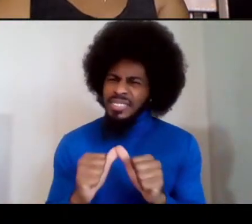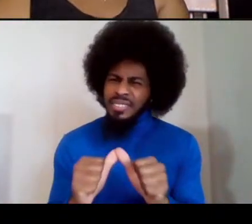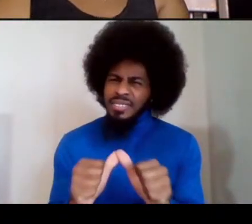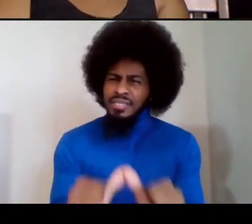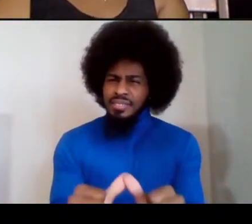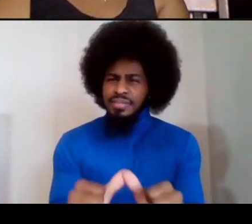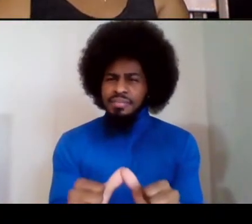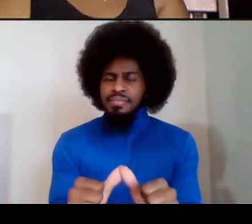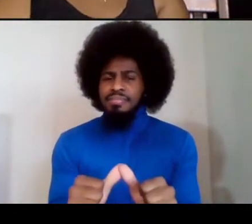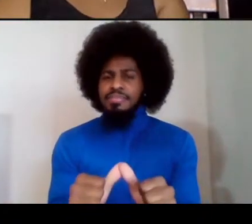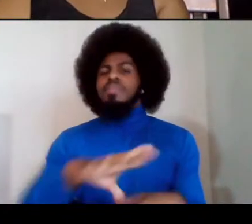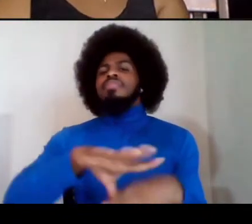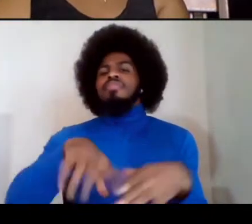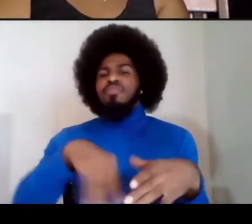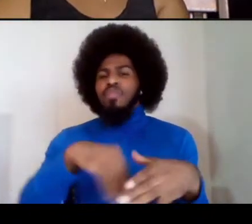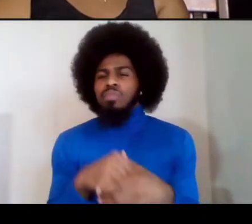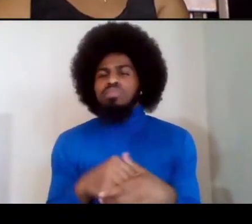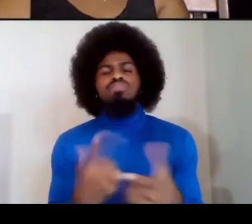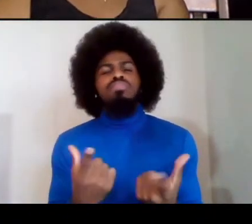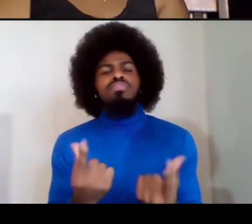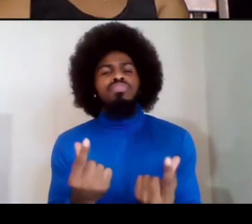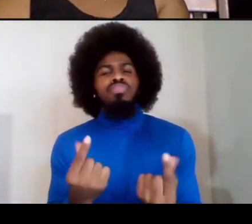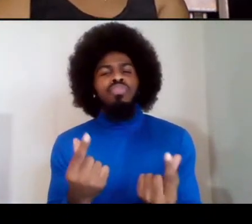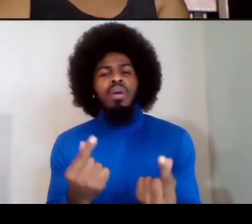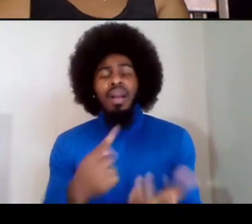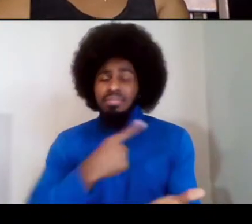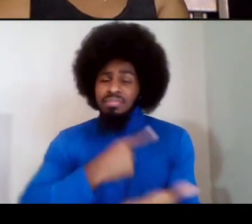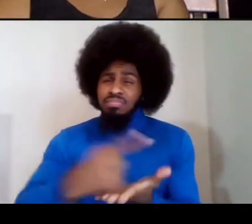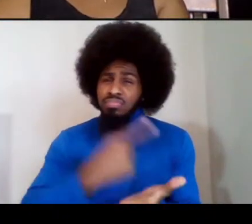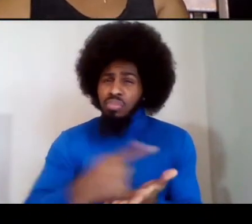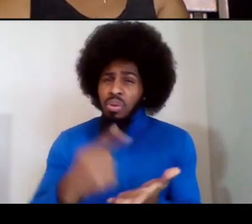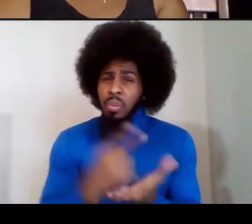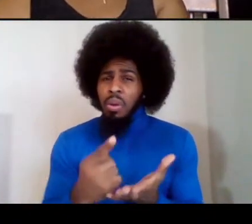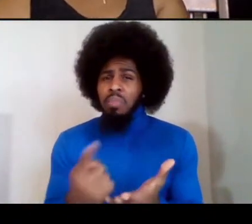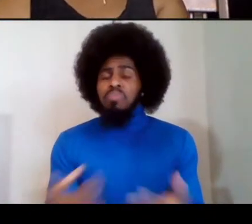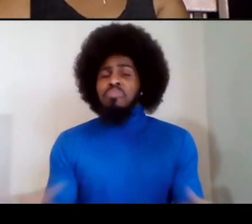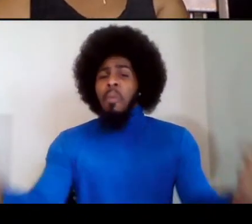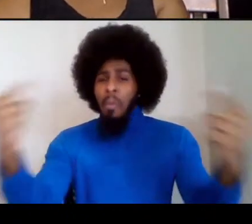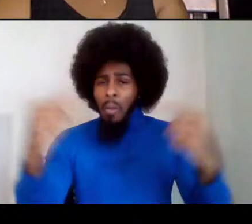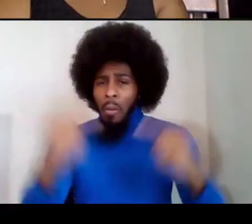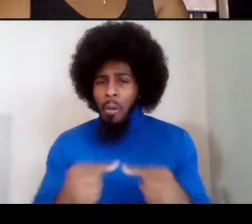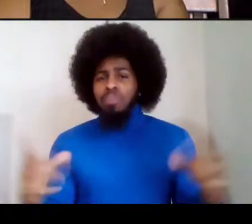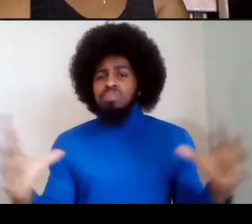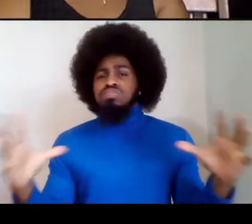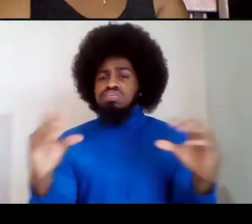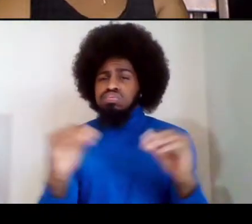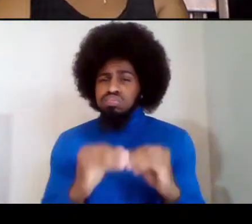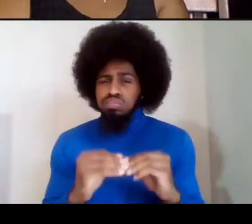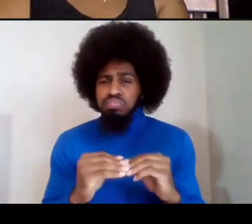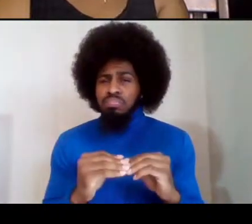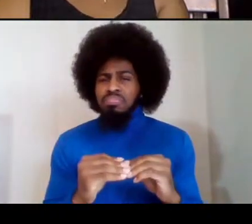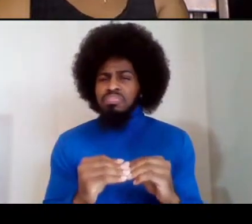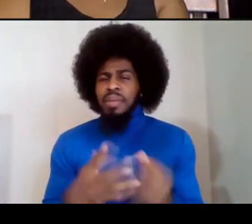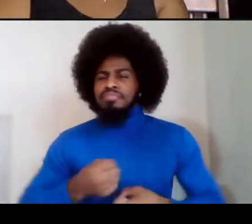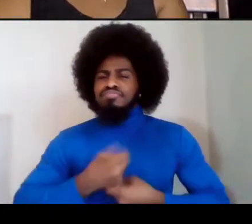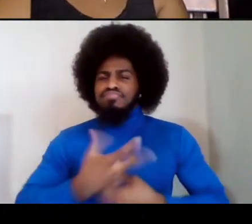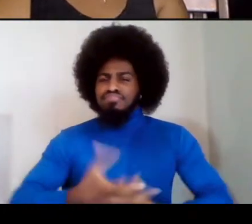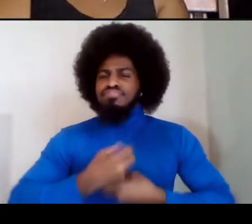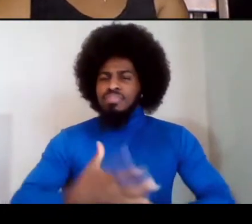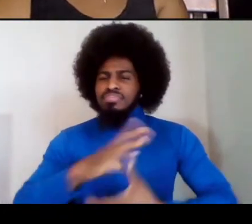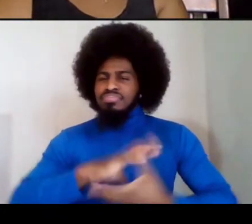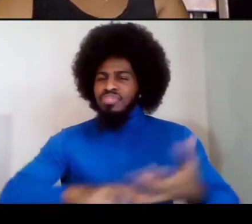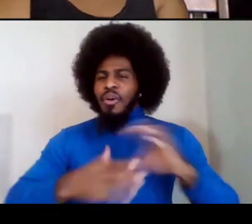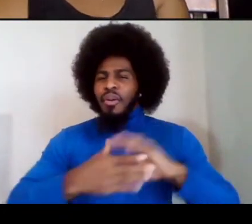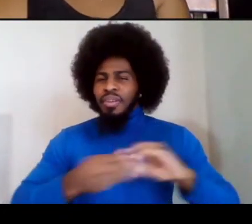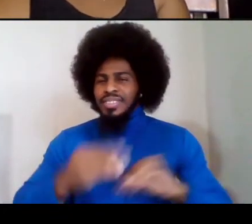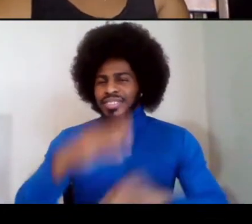stay involved, we hold these weekly impromptu discussions and tell stories, Black